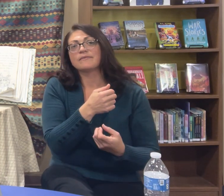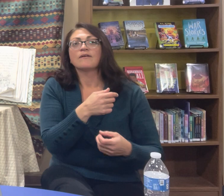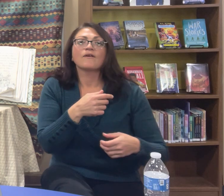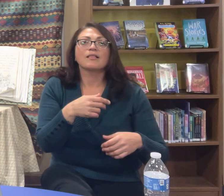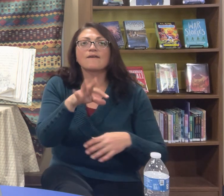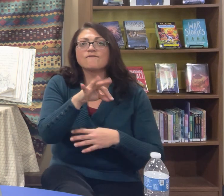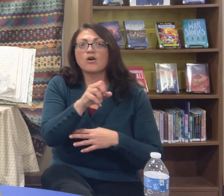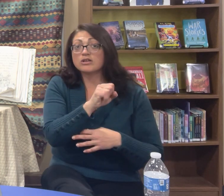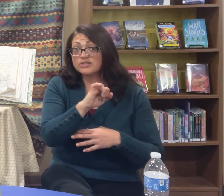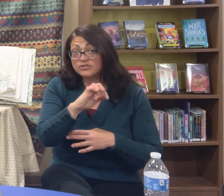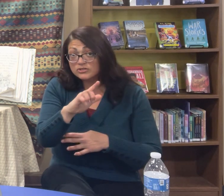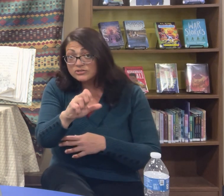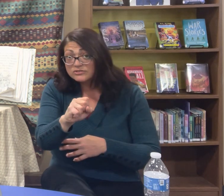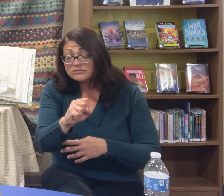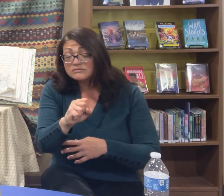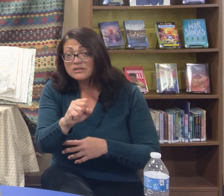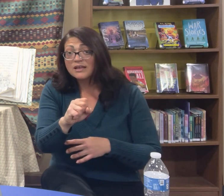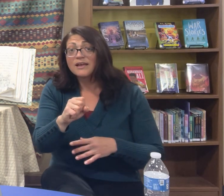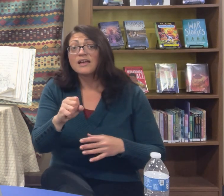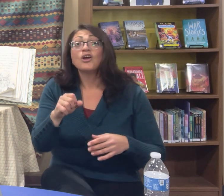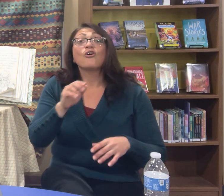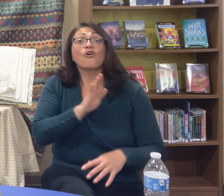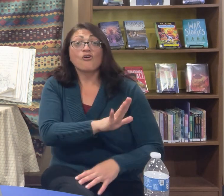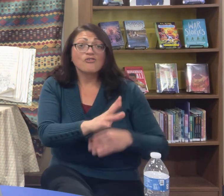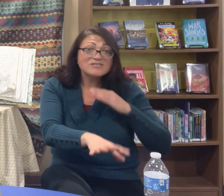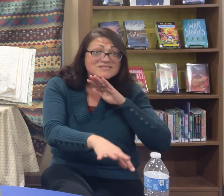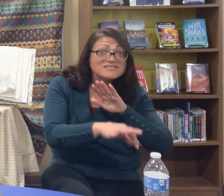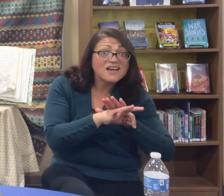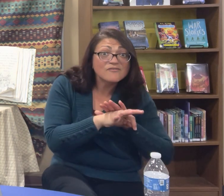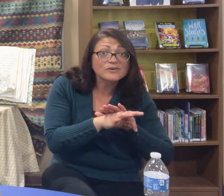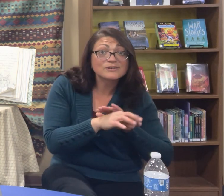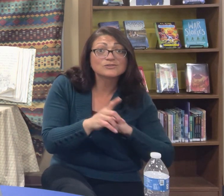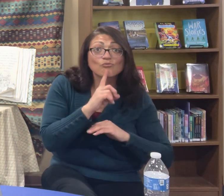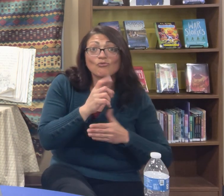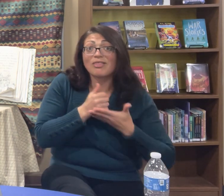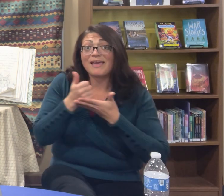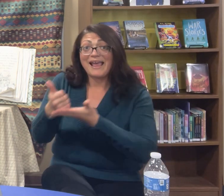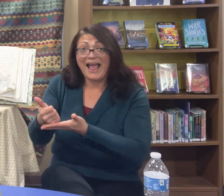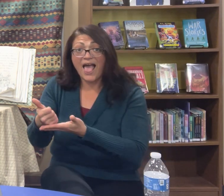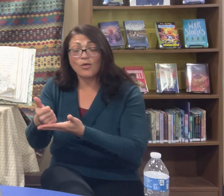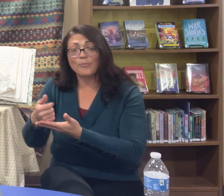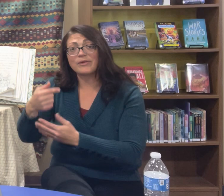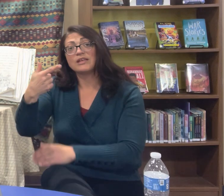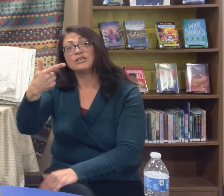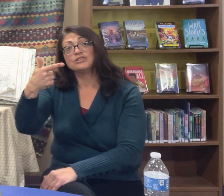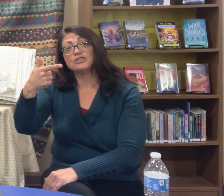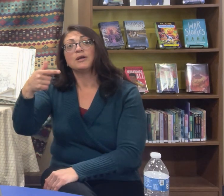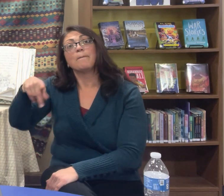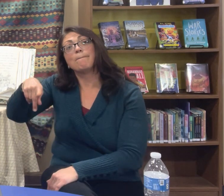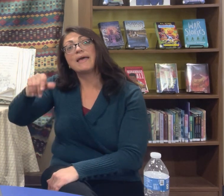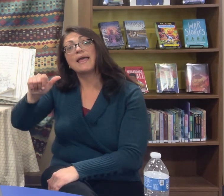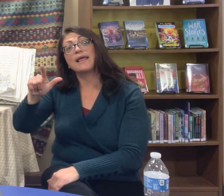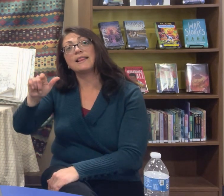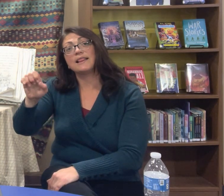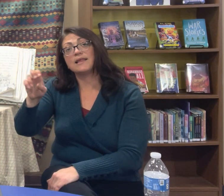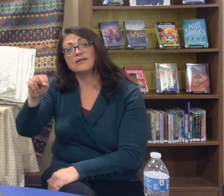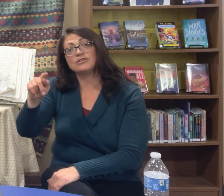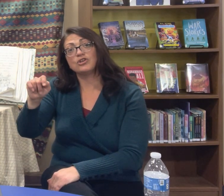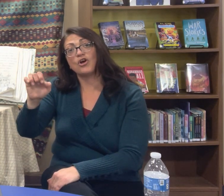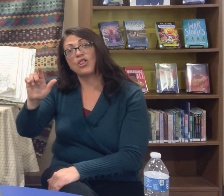daring discoveries helped form paleontology, the branch of geology that uses fossils to study prehistoric